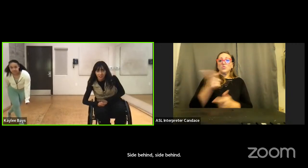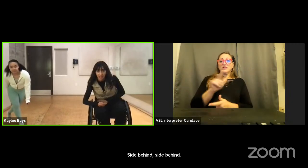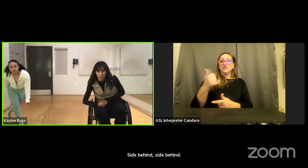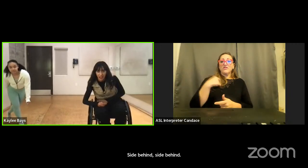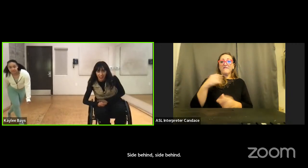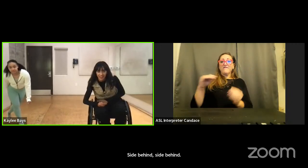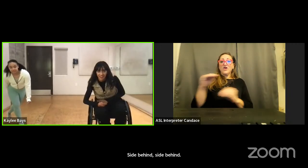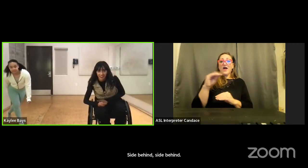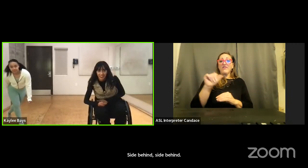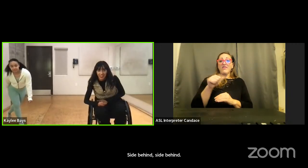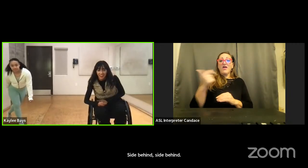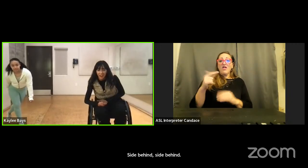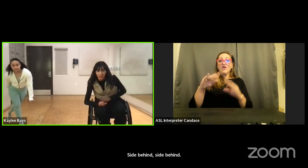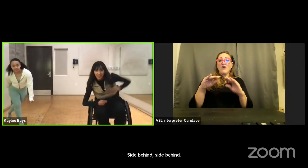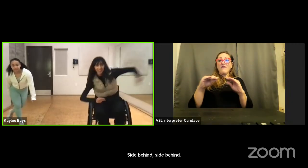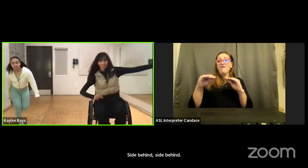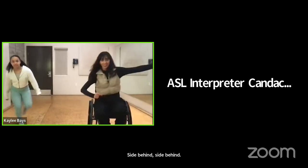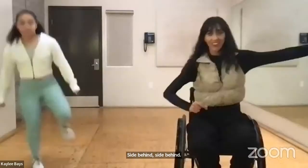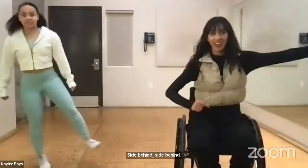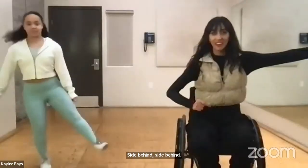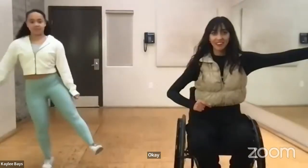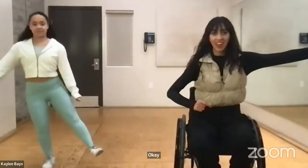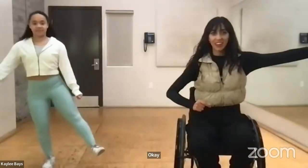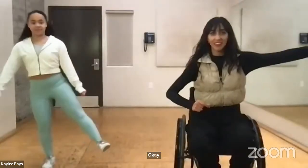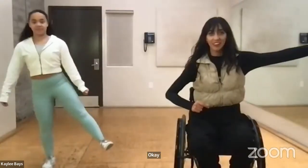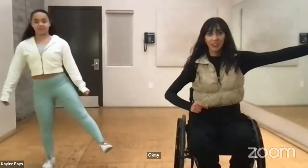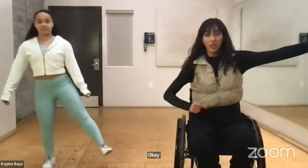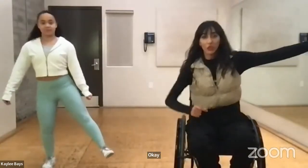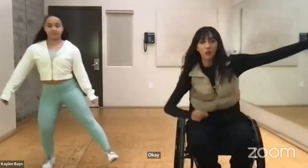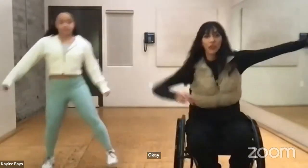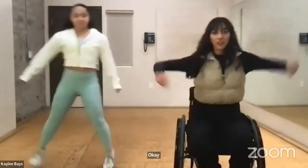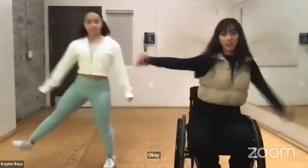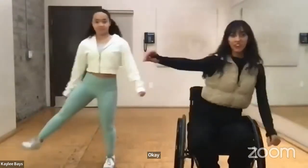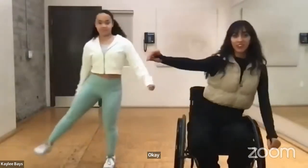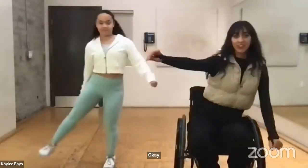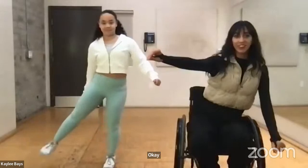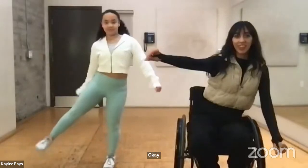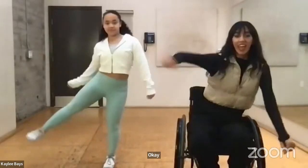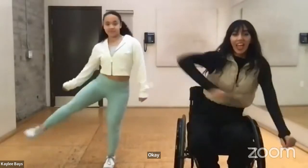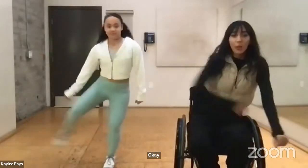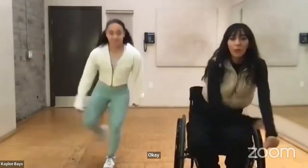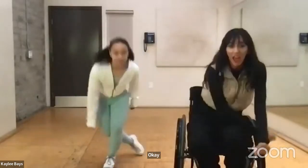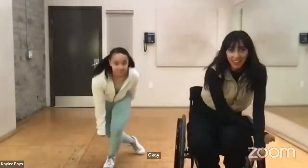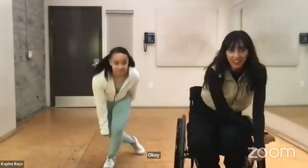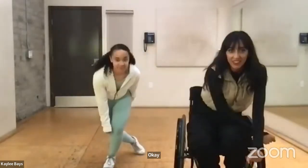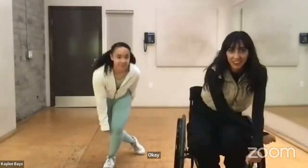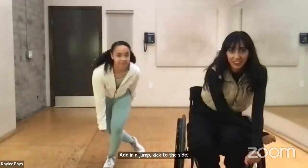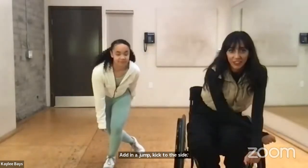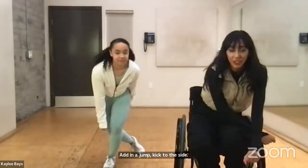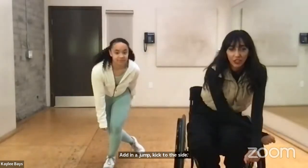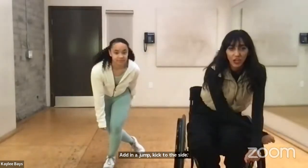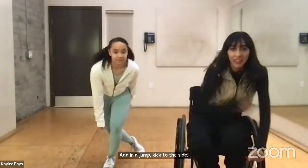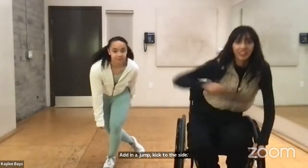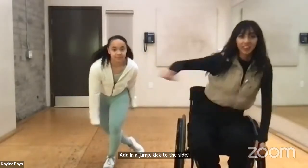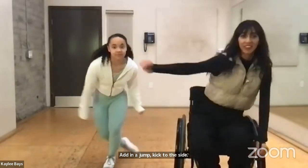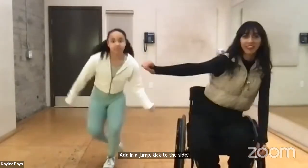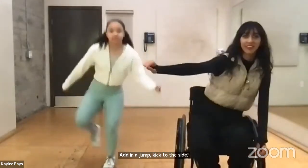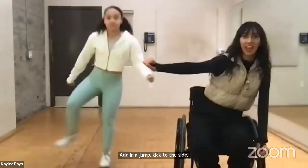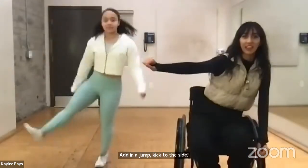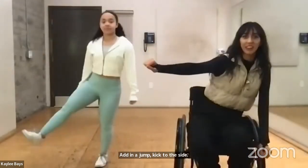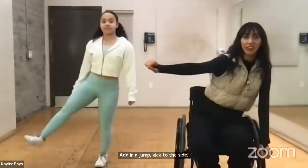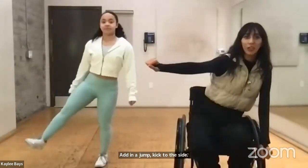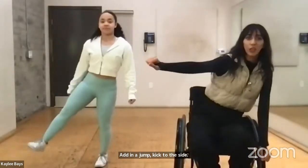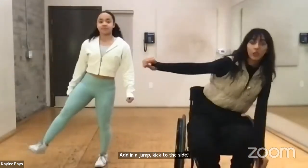the other foot, tuck it behind. Then you're gonna kick to the side, side. Switch feet, and behind. Good, kick